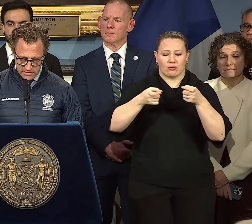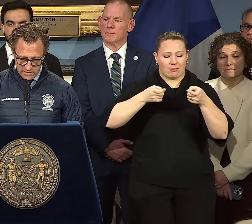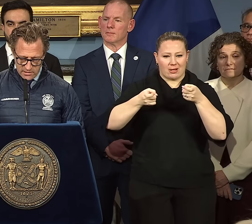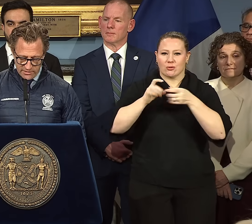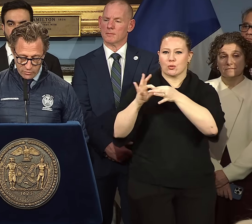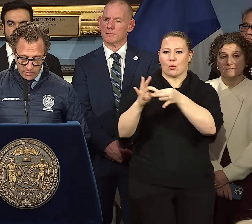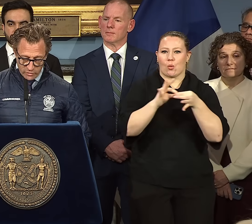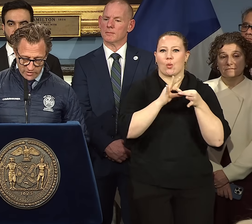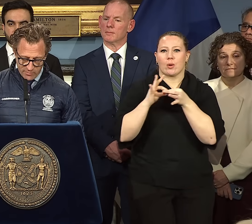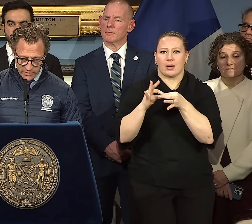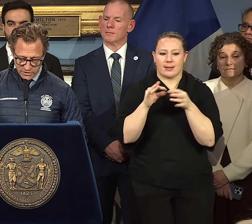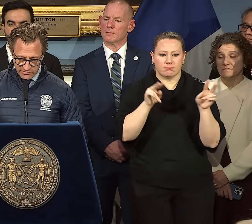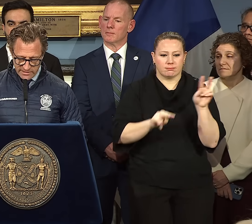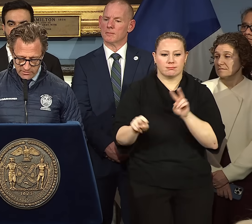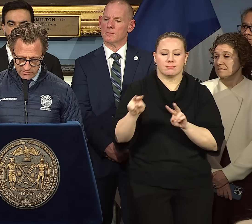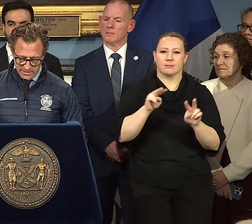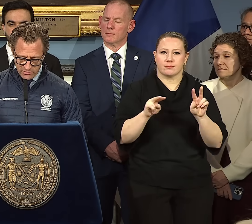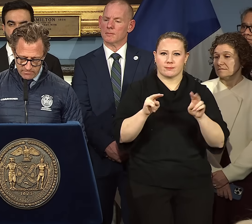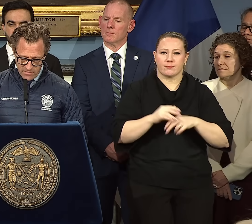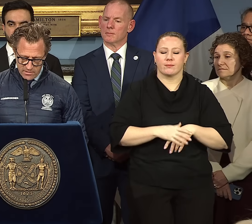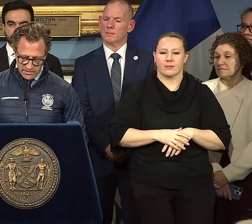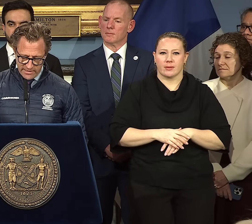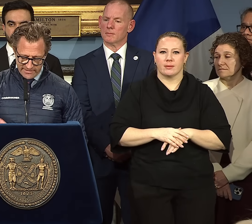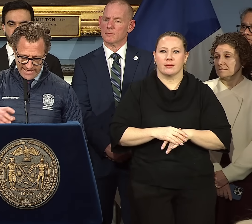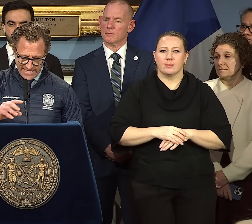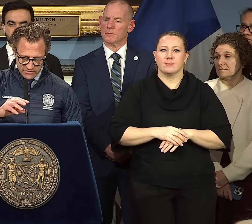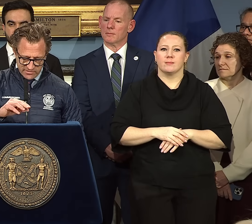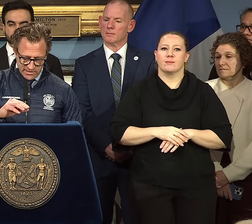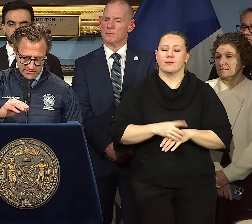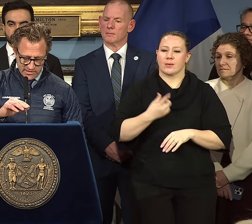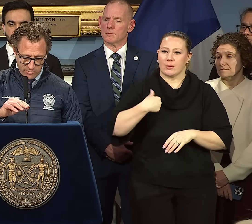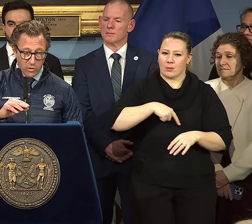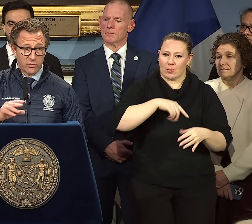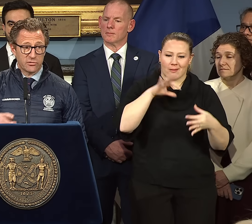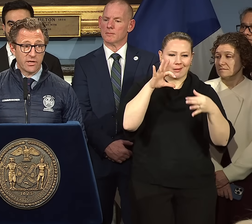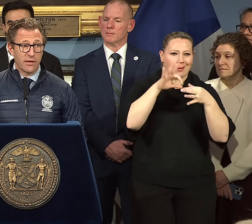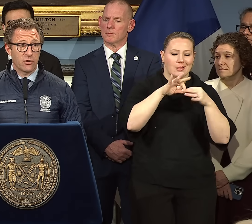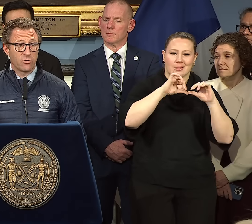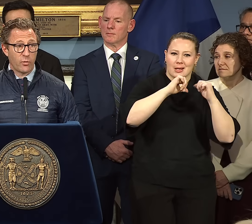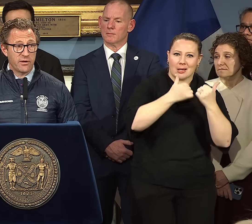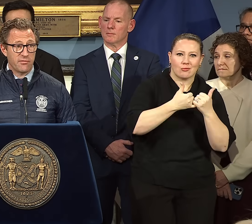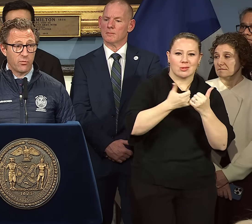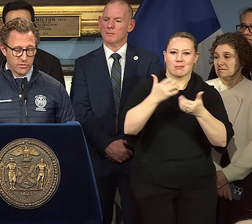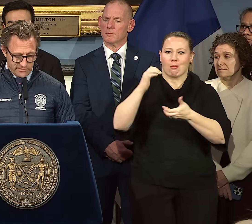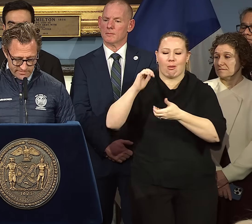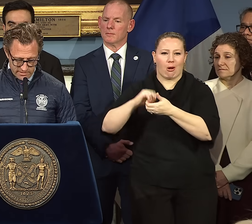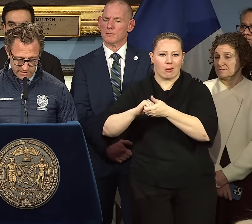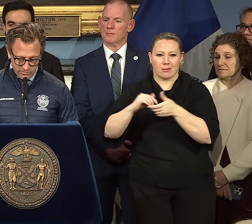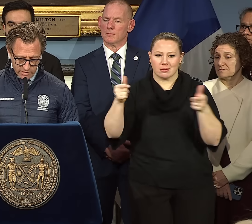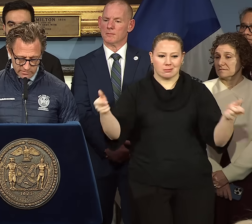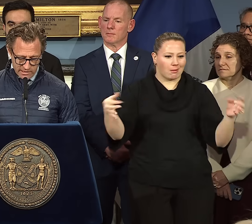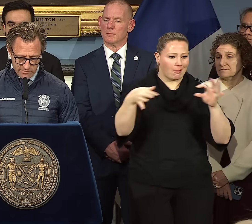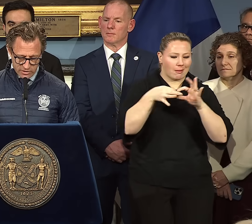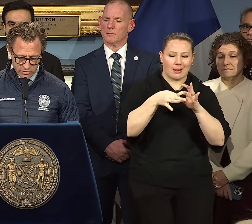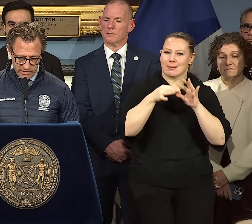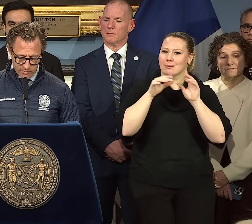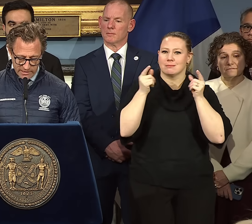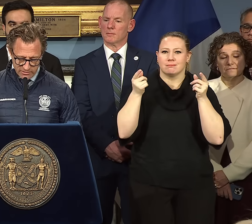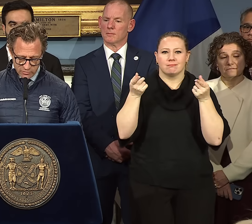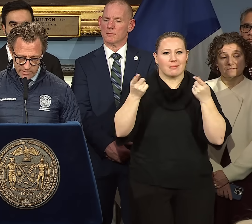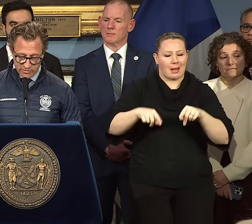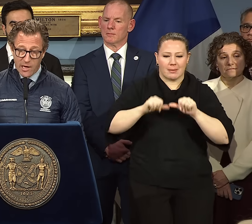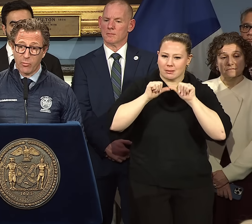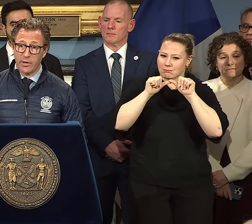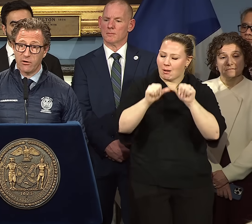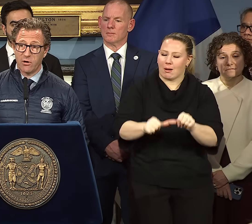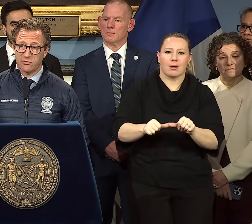clock through our Emergency Operations Center, connecting agencies and partners together 24/7 in real time, ensuring our